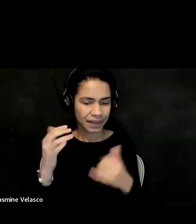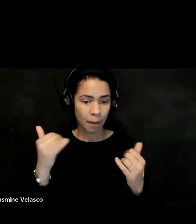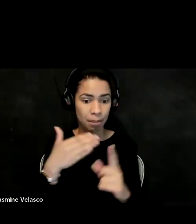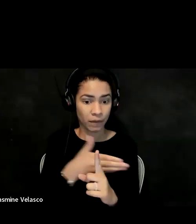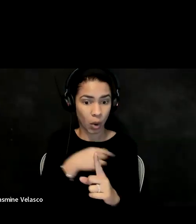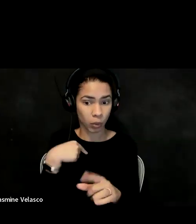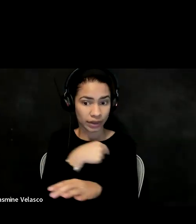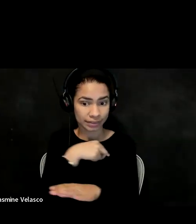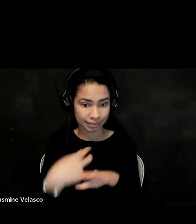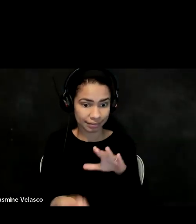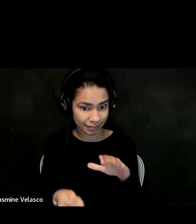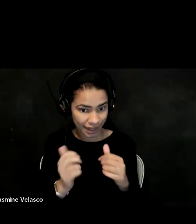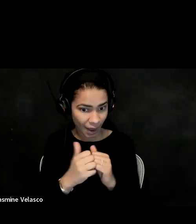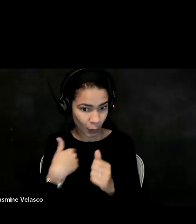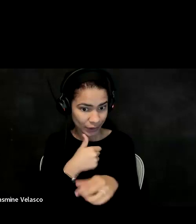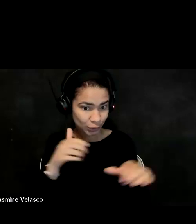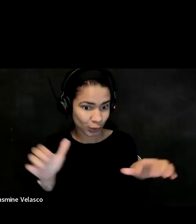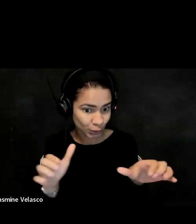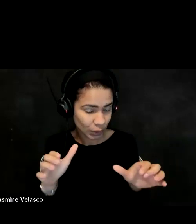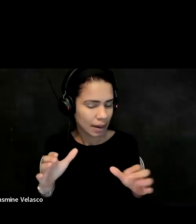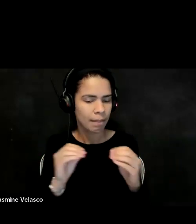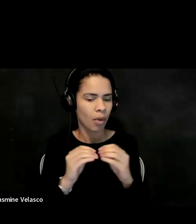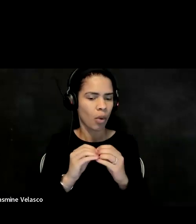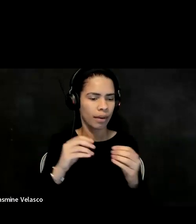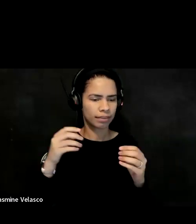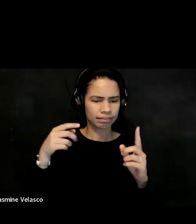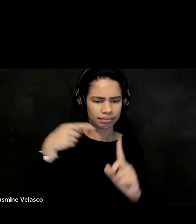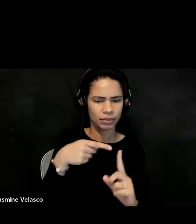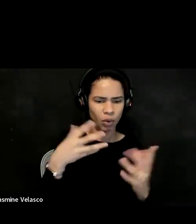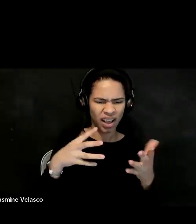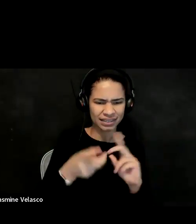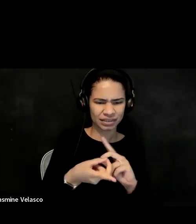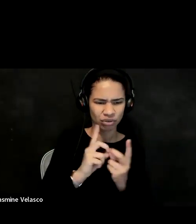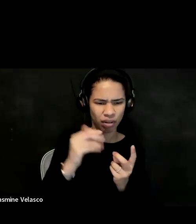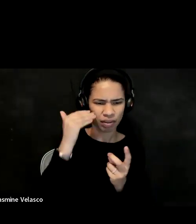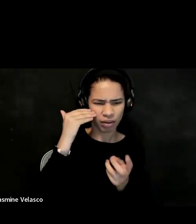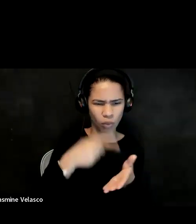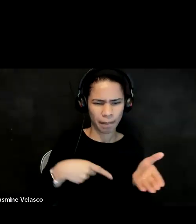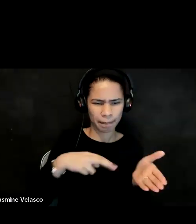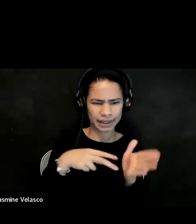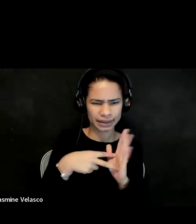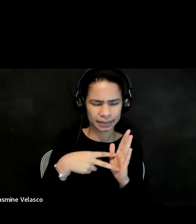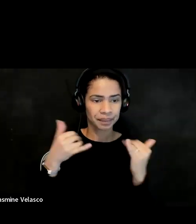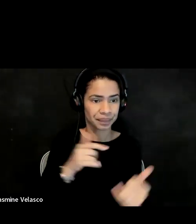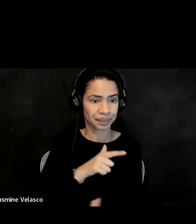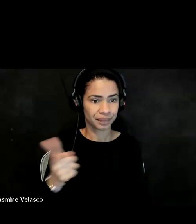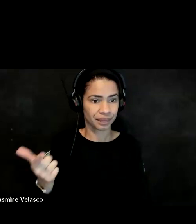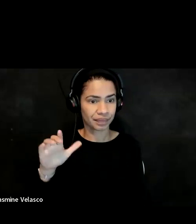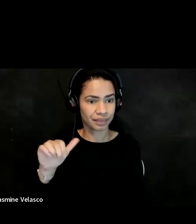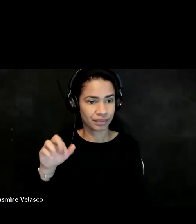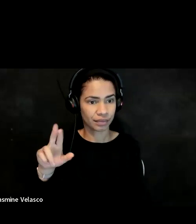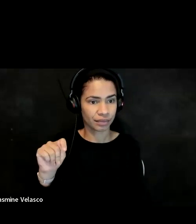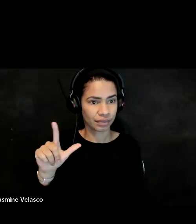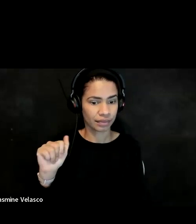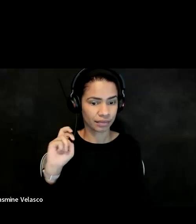do this, let's talk a little bit about what digital knowledge is in the first place. So I'm gonna turn it over to Cartland to talk